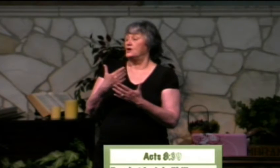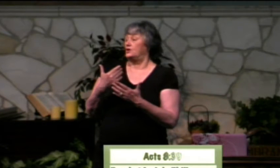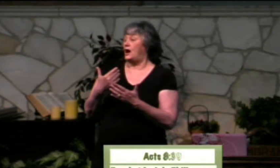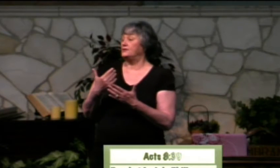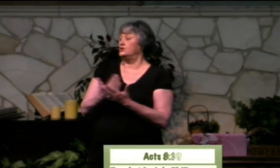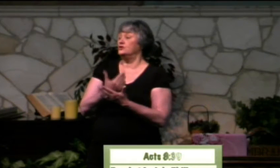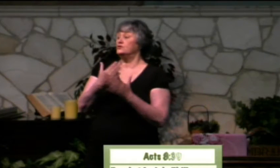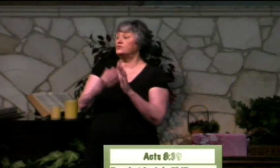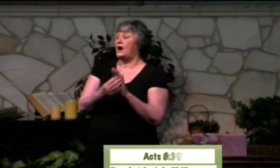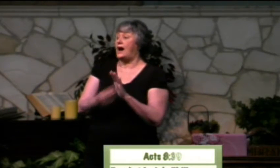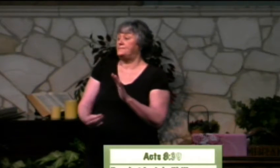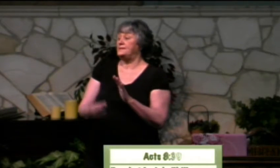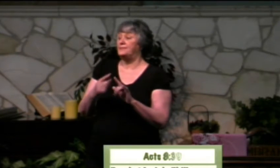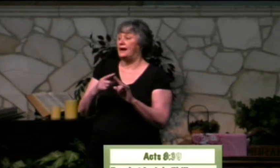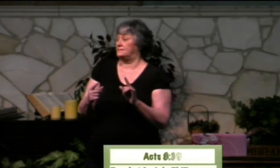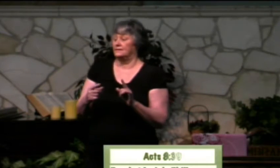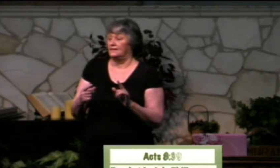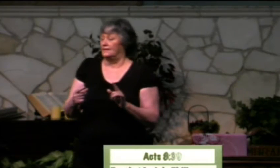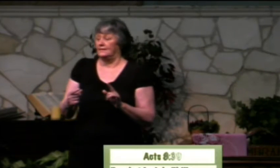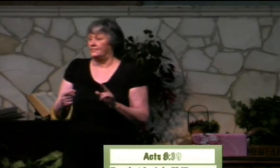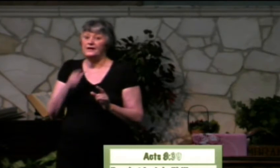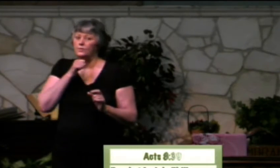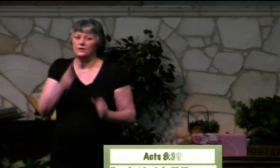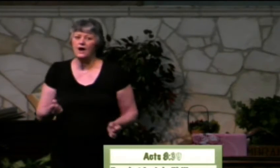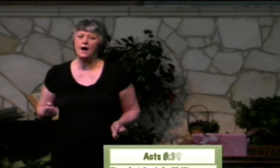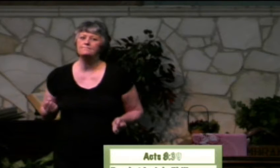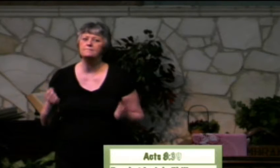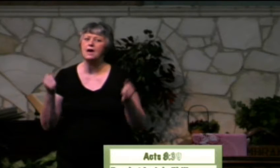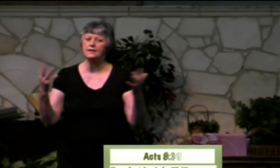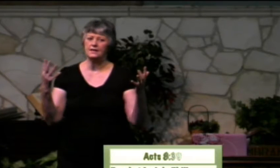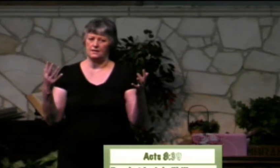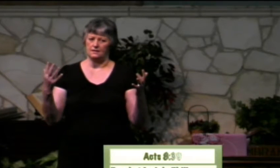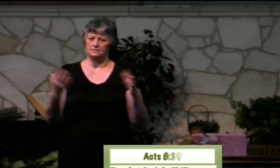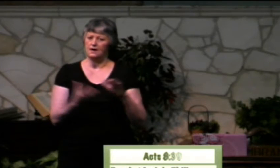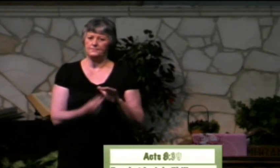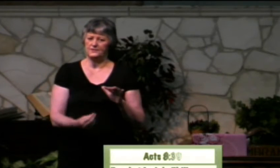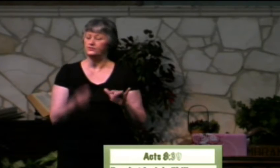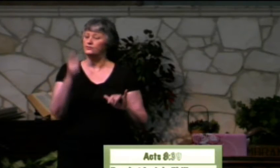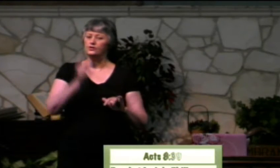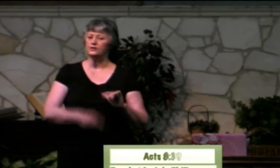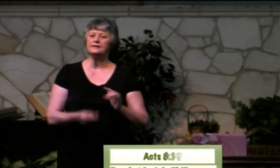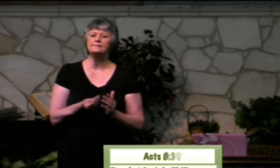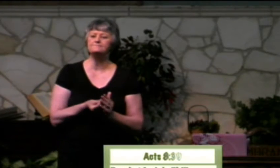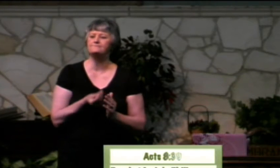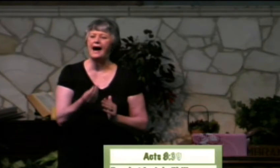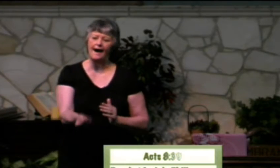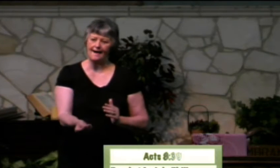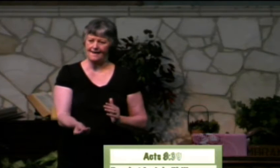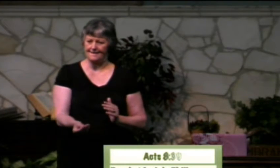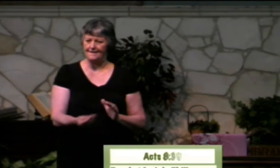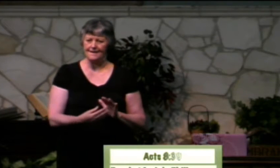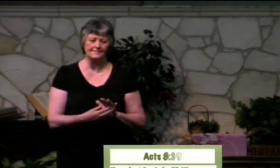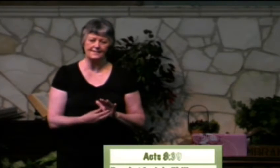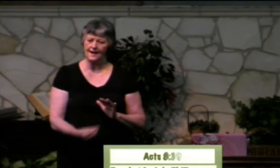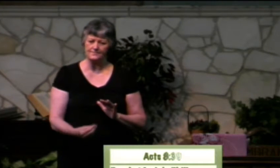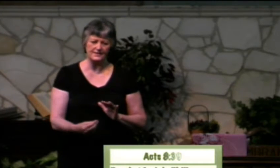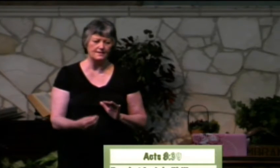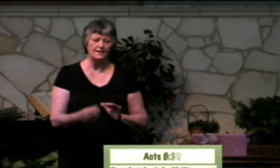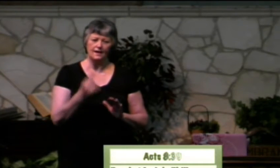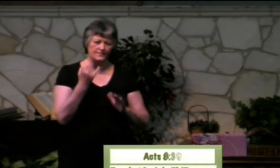a new copy, but there were not many copies. You couldn't buy a copy of the book